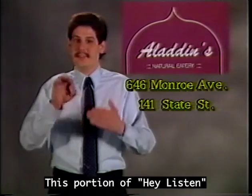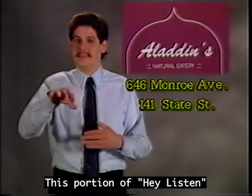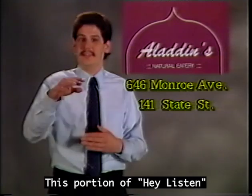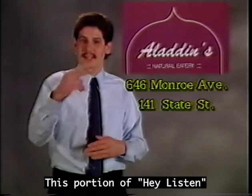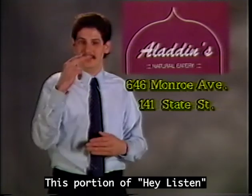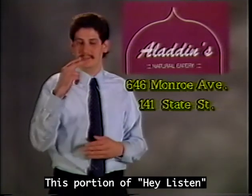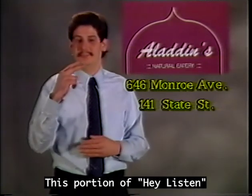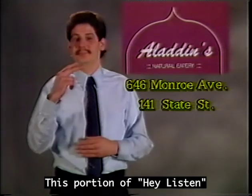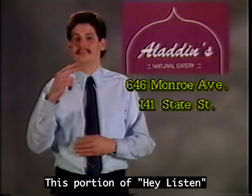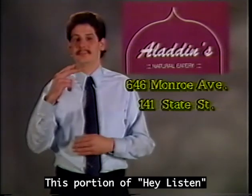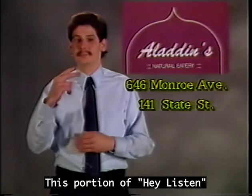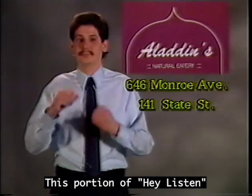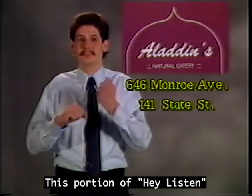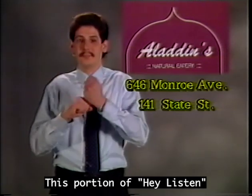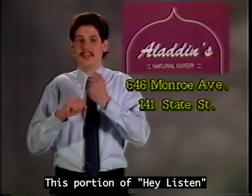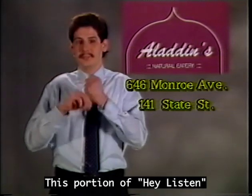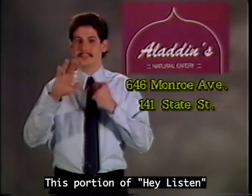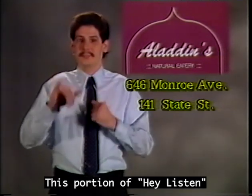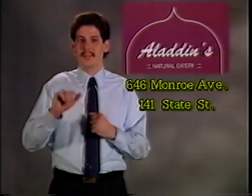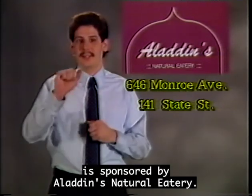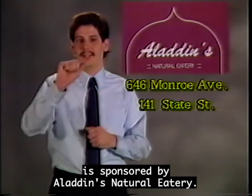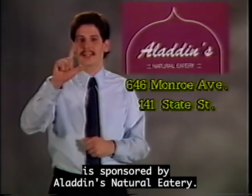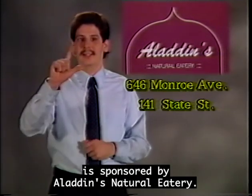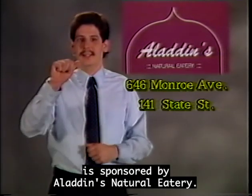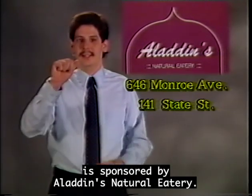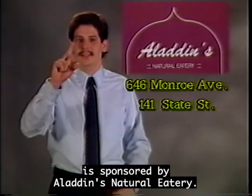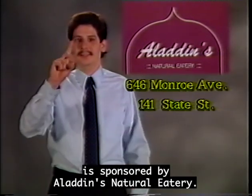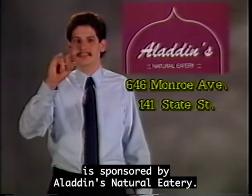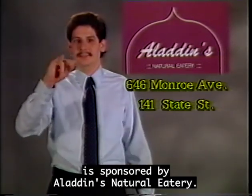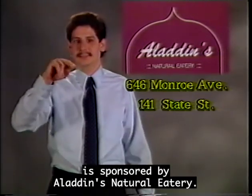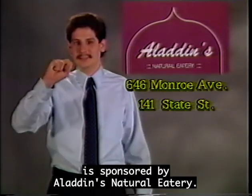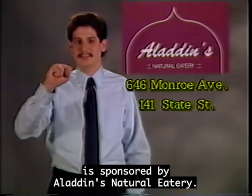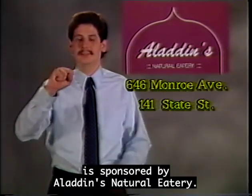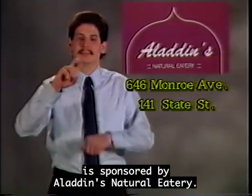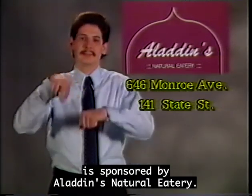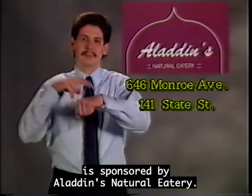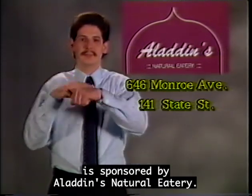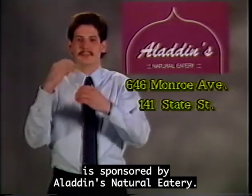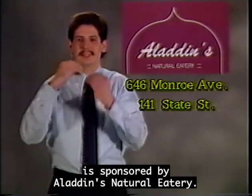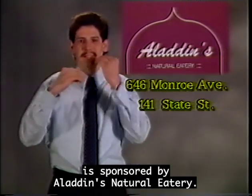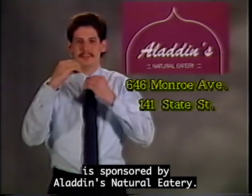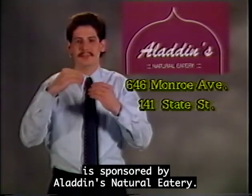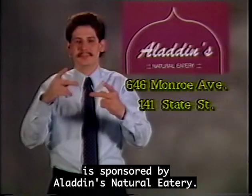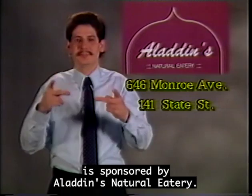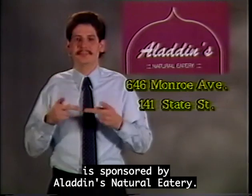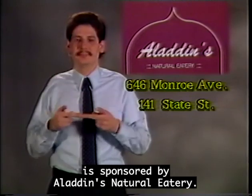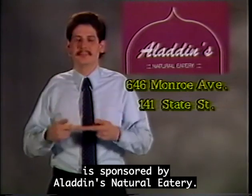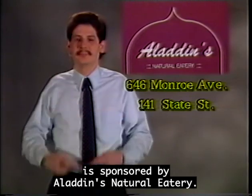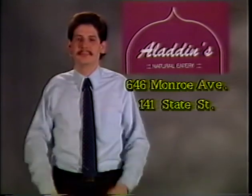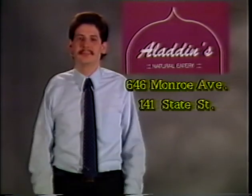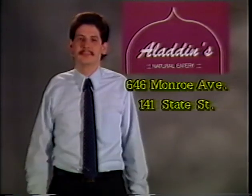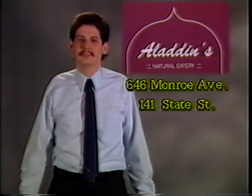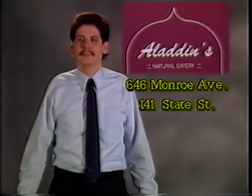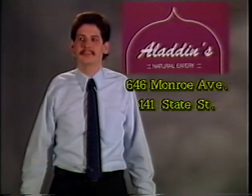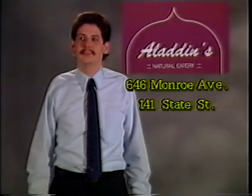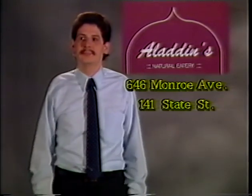This portion of Hey Listen is sponsored by Aladdin's Natural Eatery.